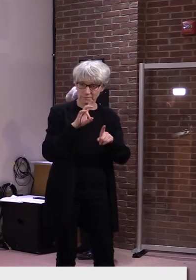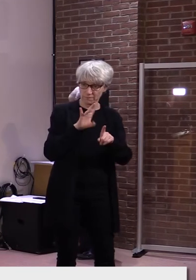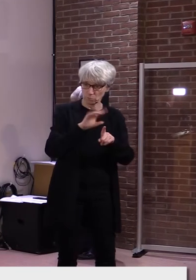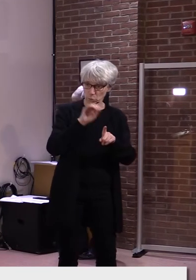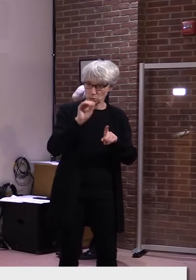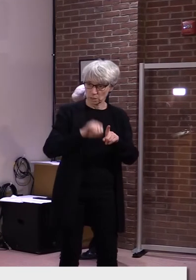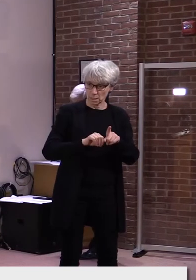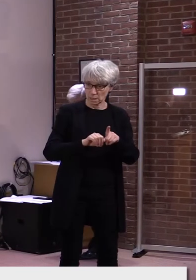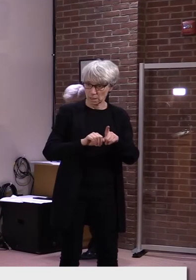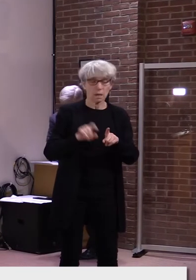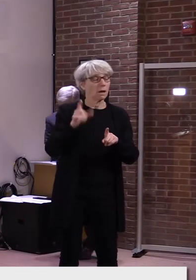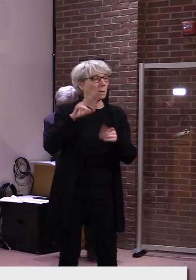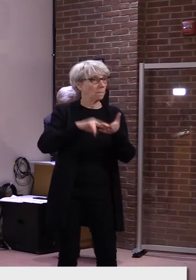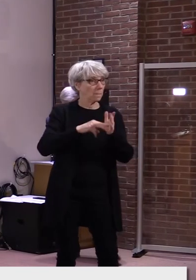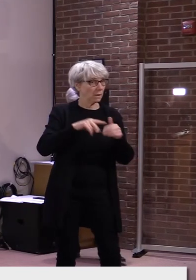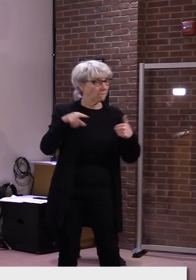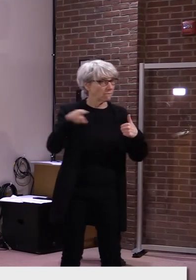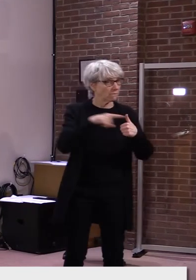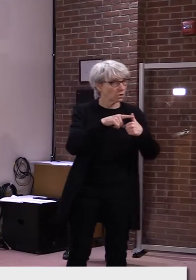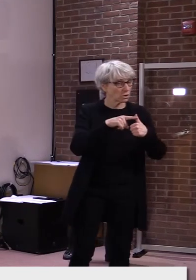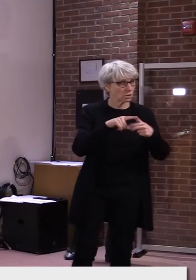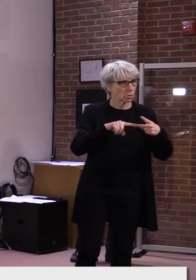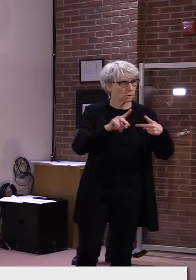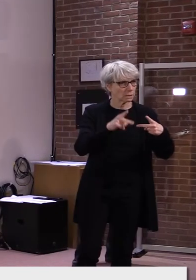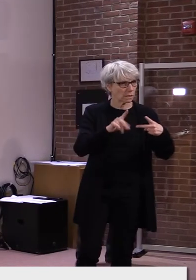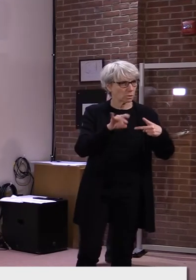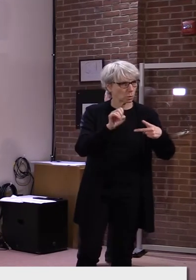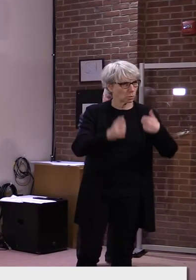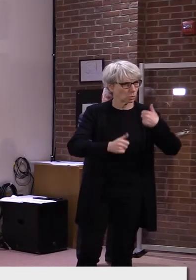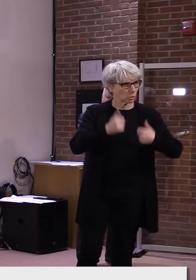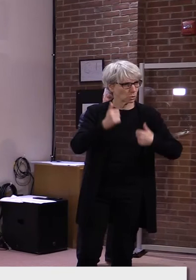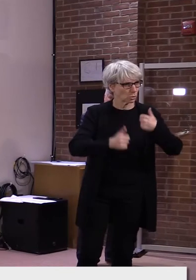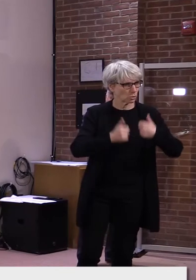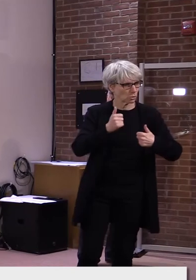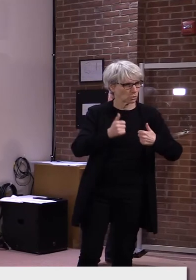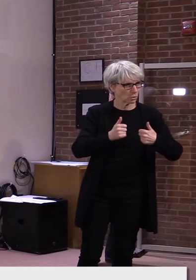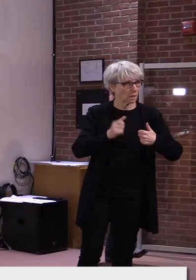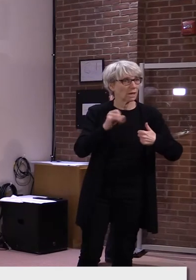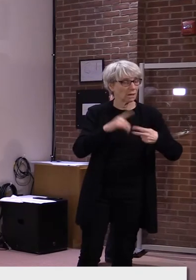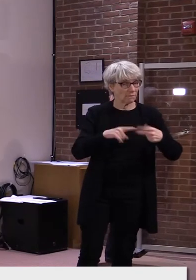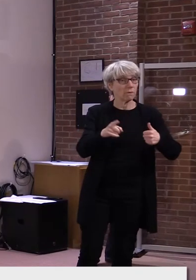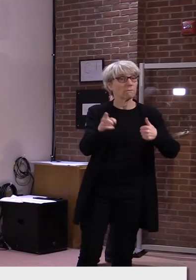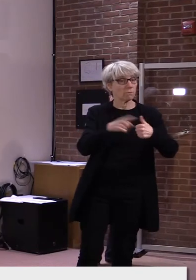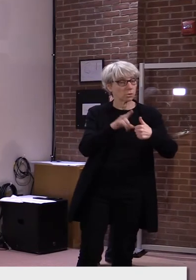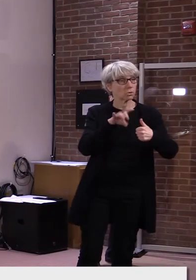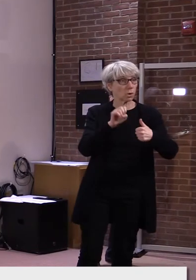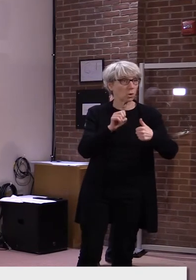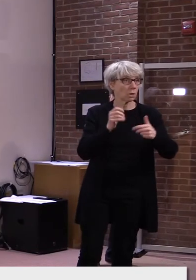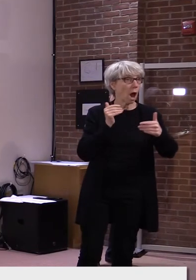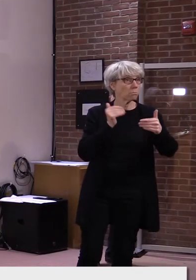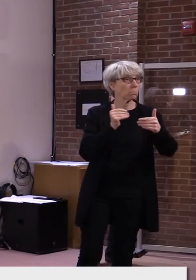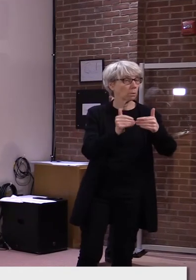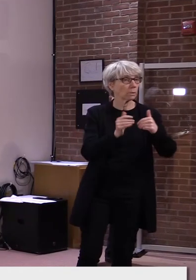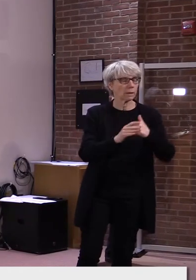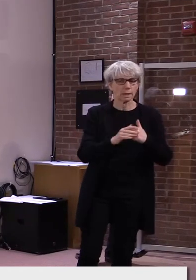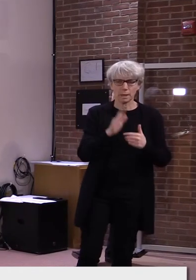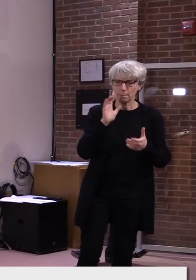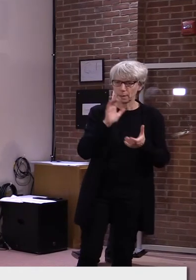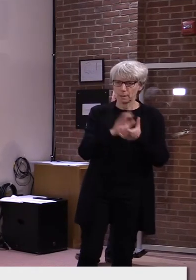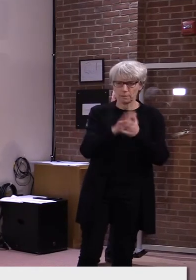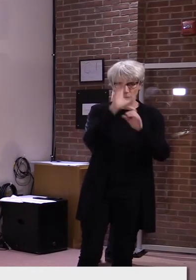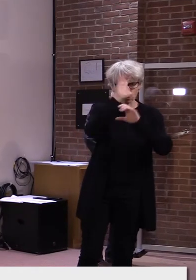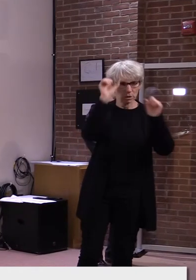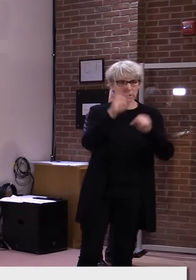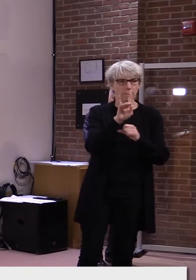75%? Whether that's first dose or 75. Not. Yeah. And I believe President Biden had